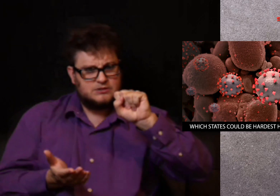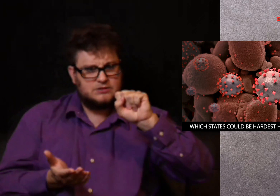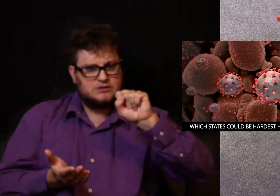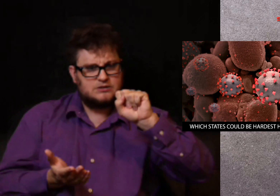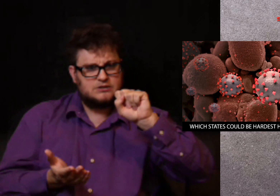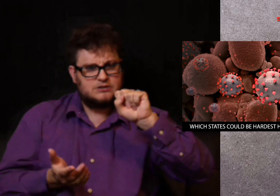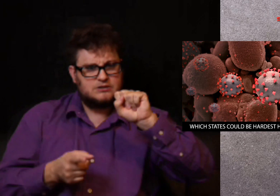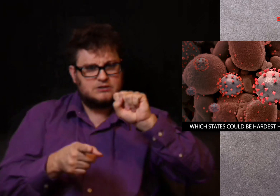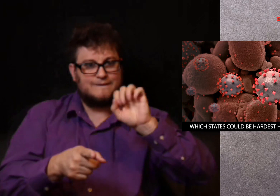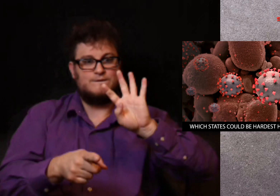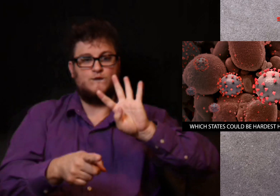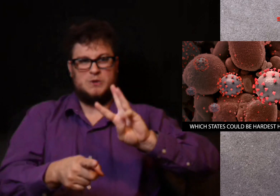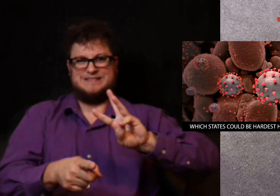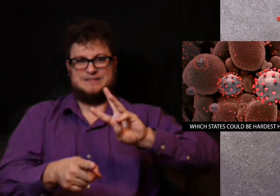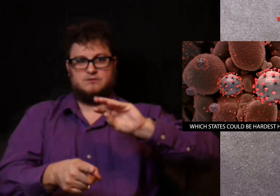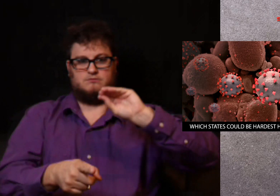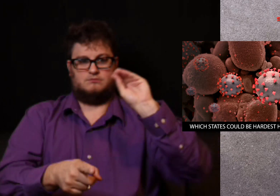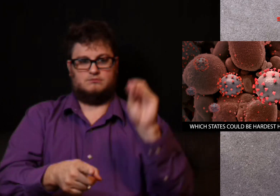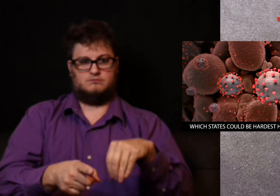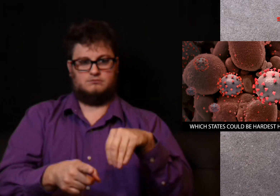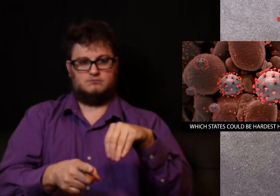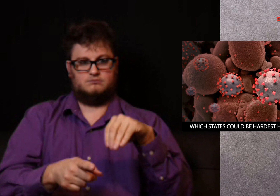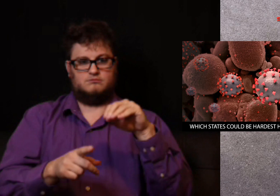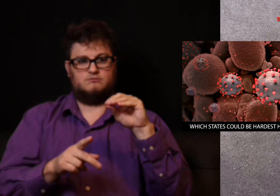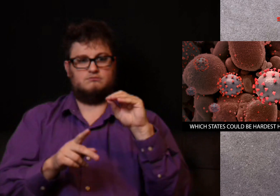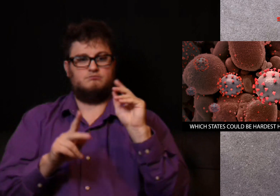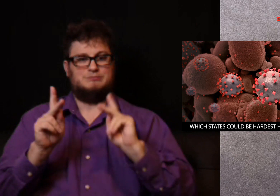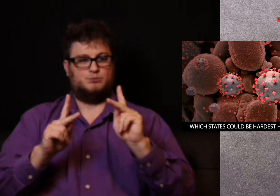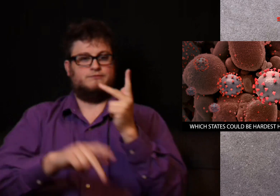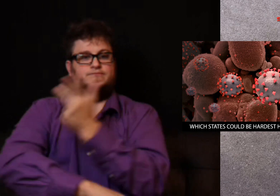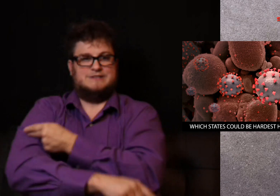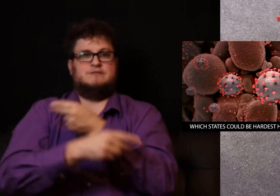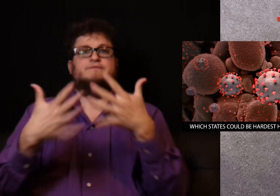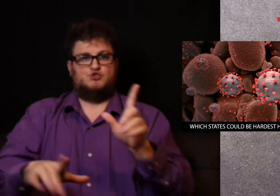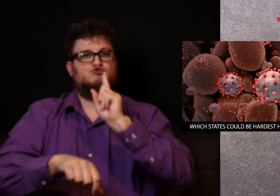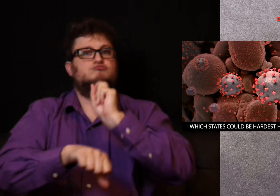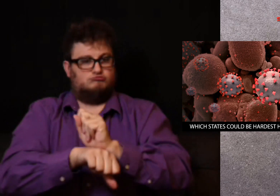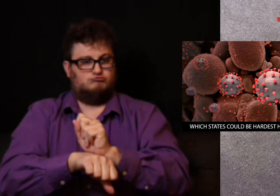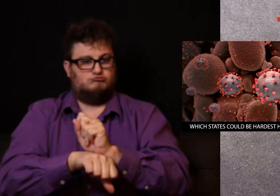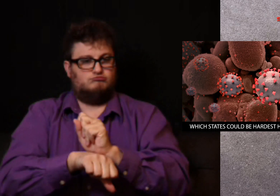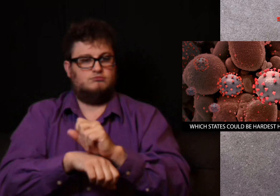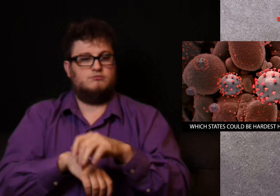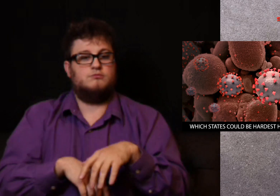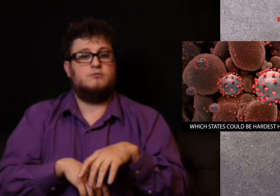In the United States, 46% of people have been fully vaccinated.